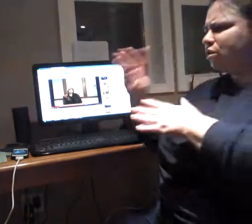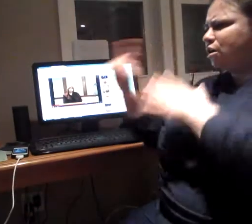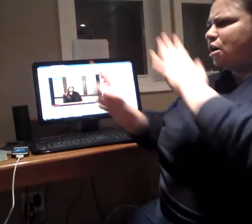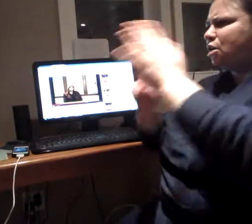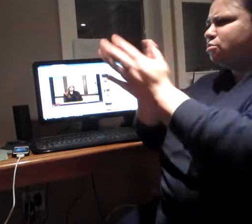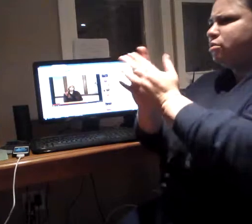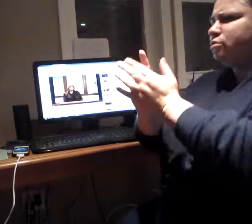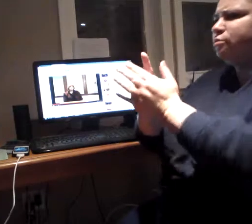5